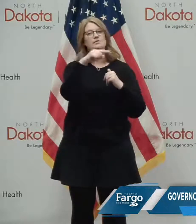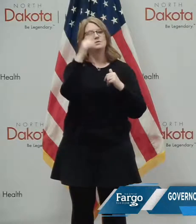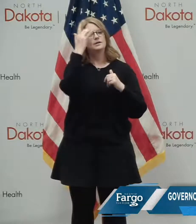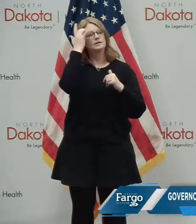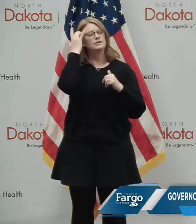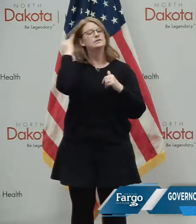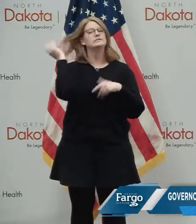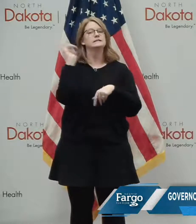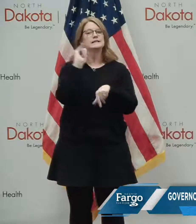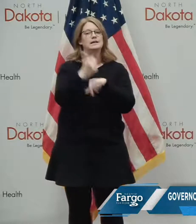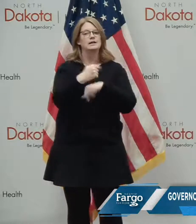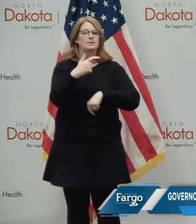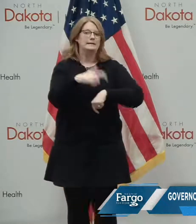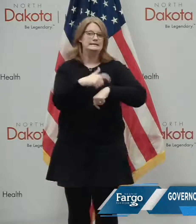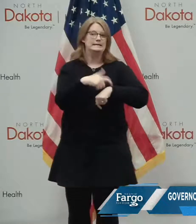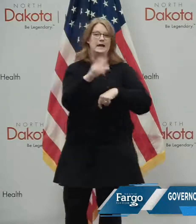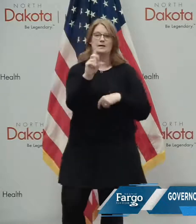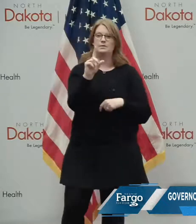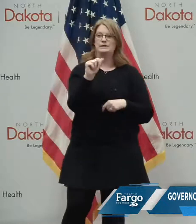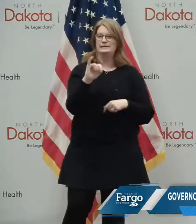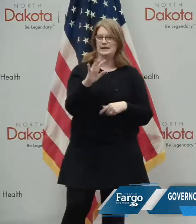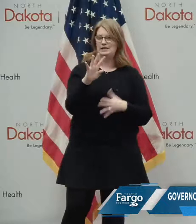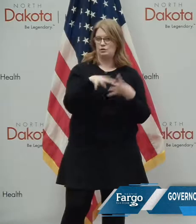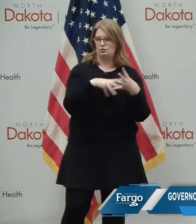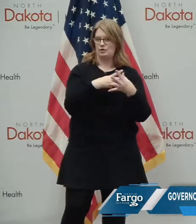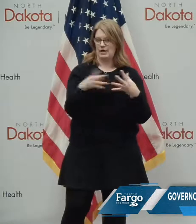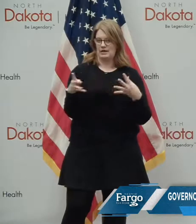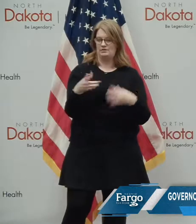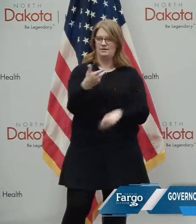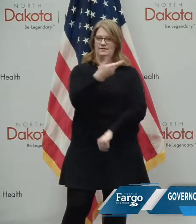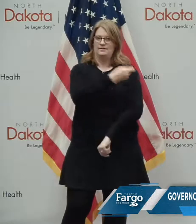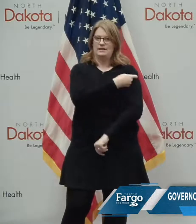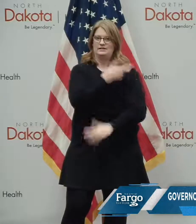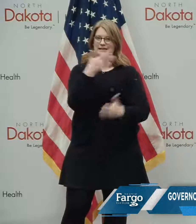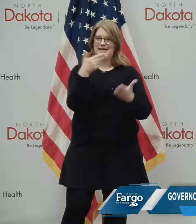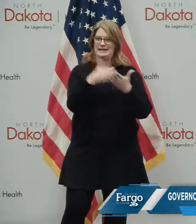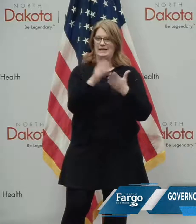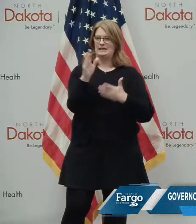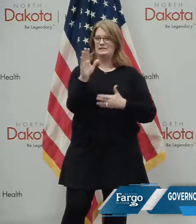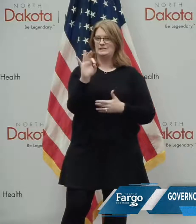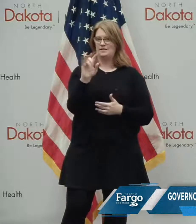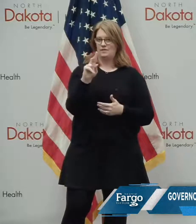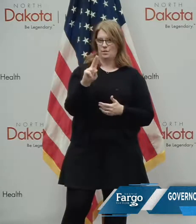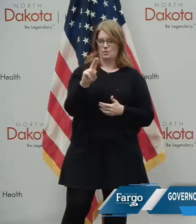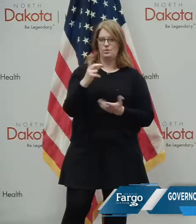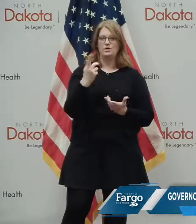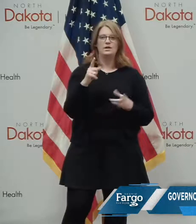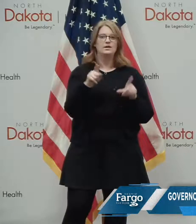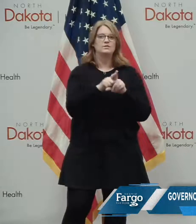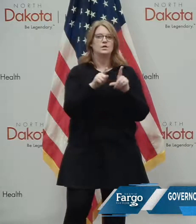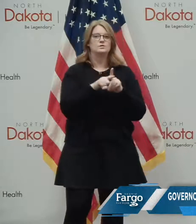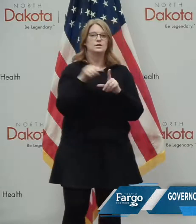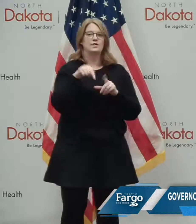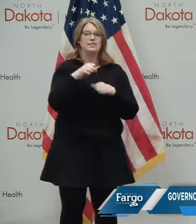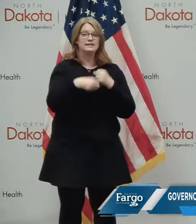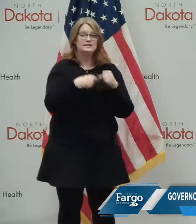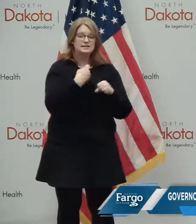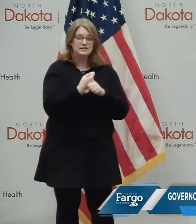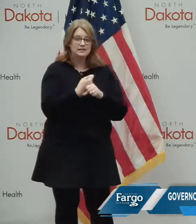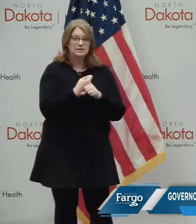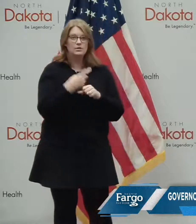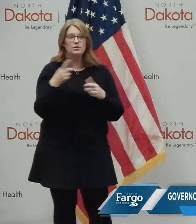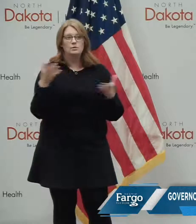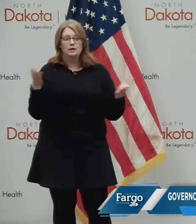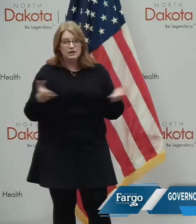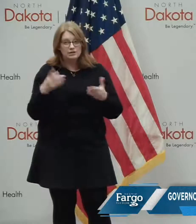a time or a date on their calendar of when to get vaccinated against influenza. Ideally, this year, we want everyone to get